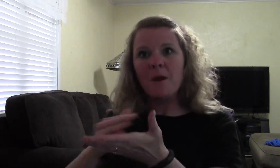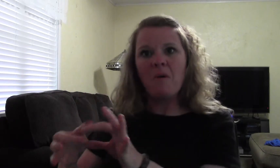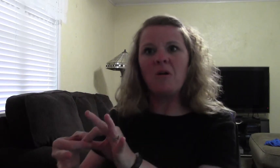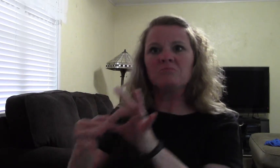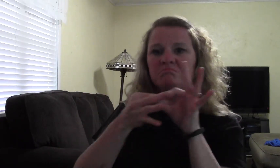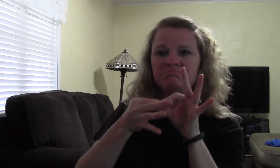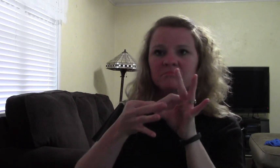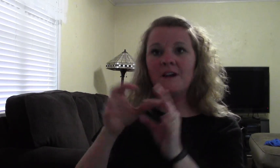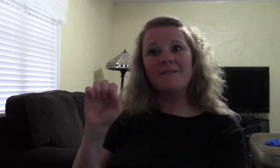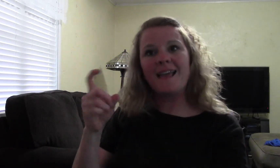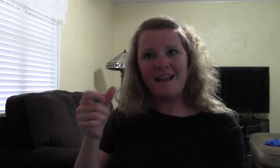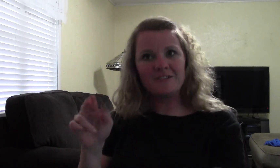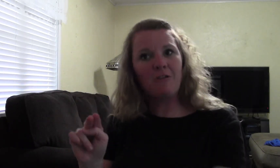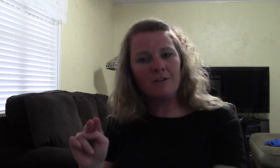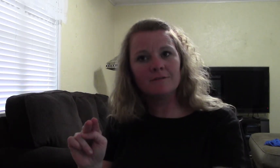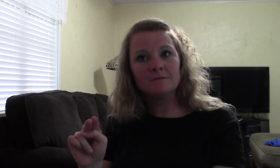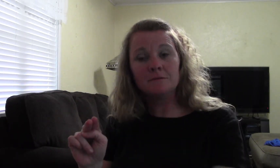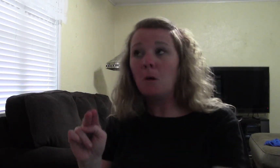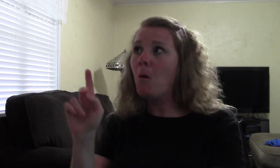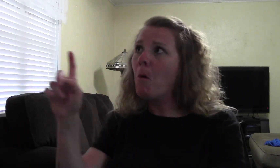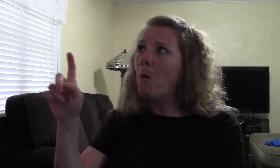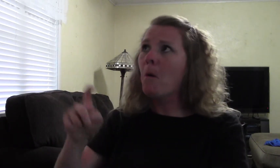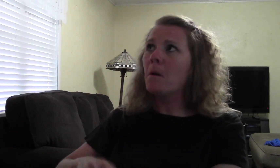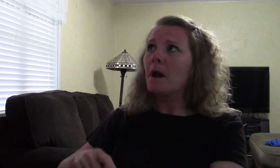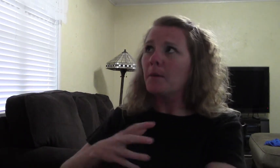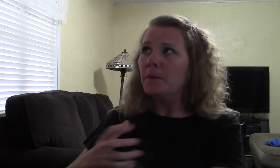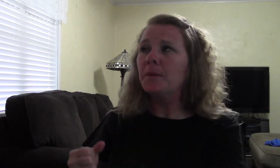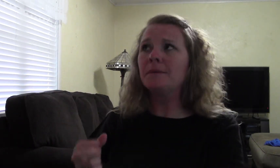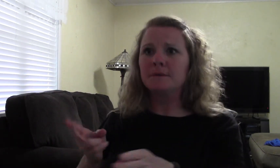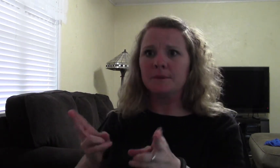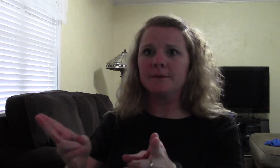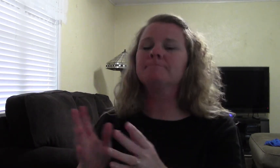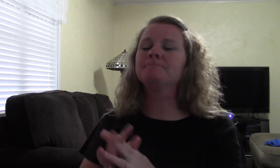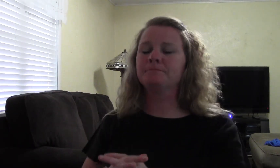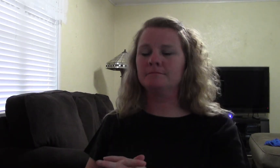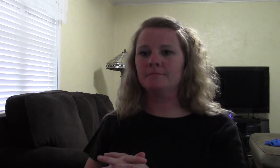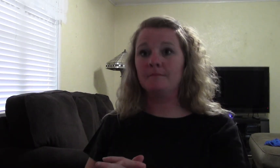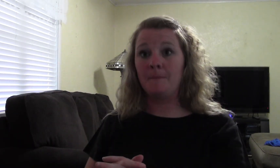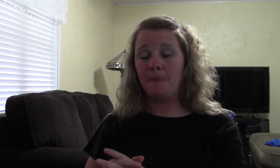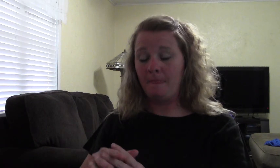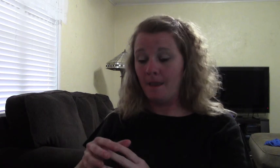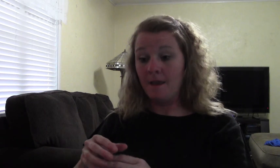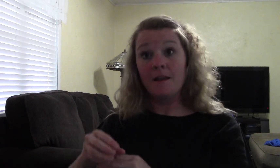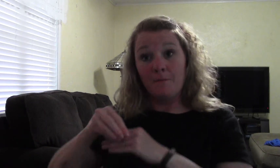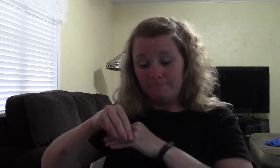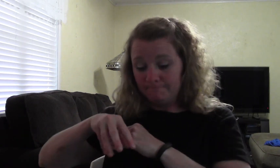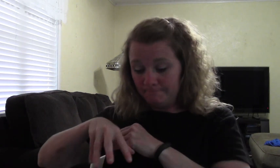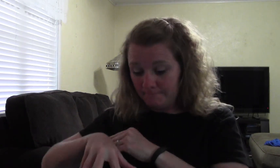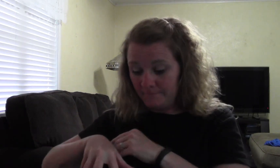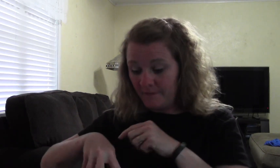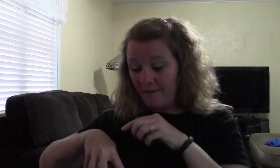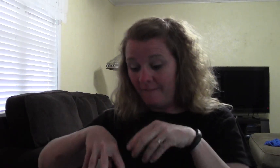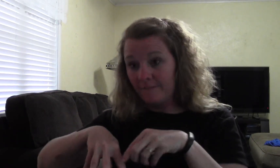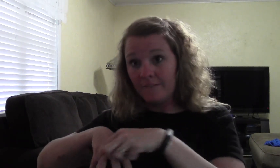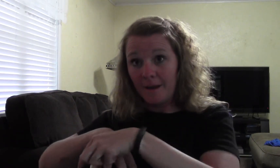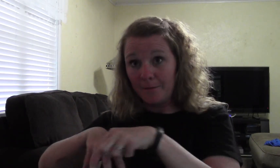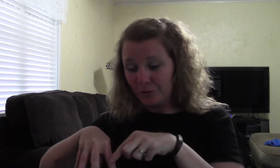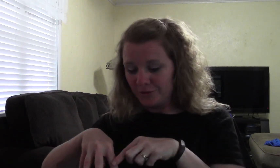Last thing, see the clock, we got to get Womogo out of here. The very end of each terminal fiber has a little enlargement, a